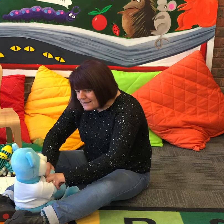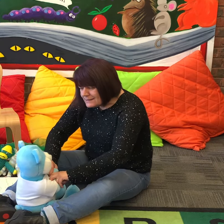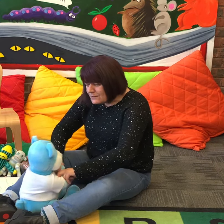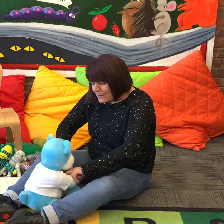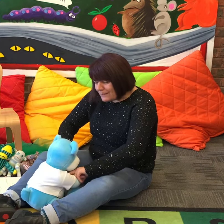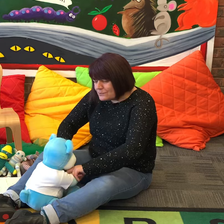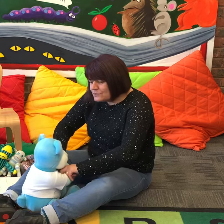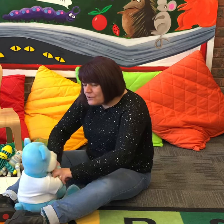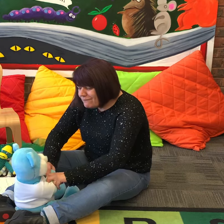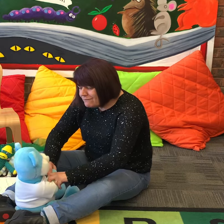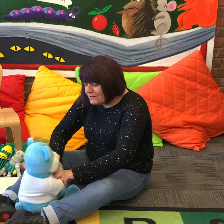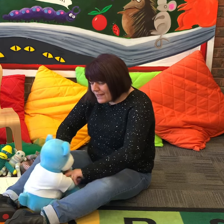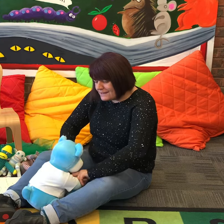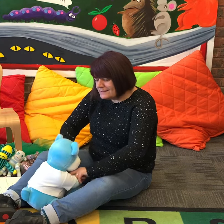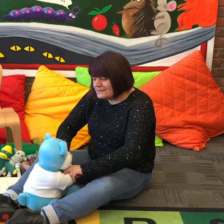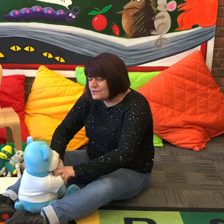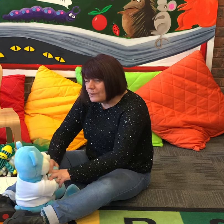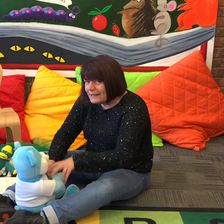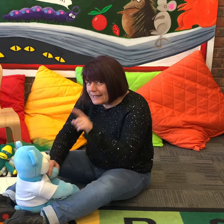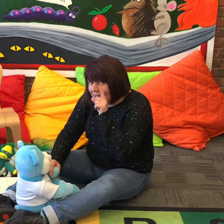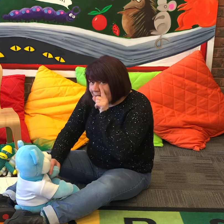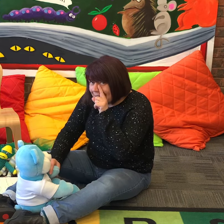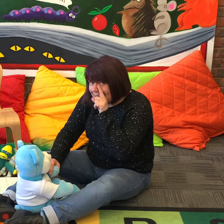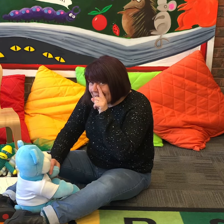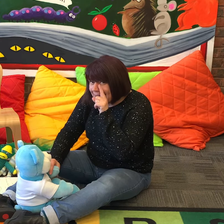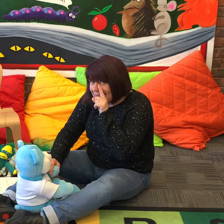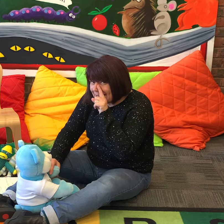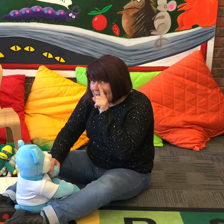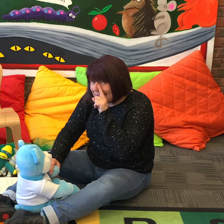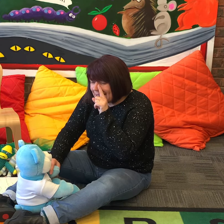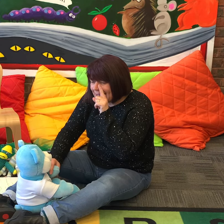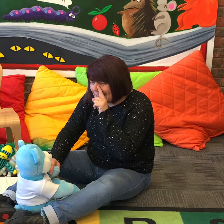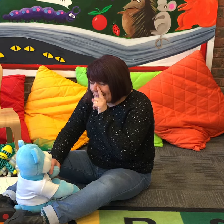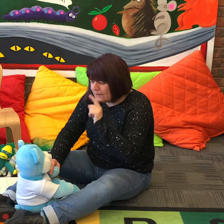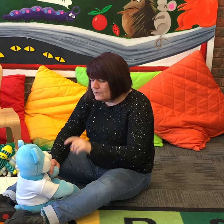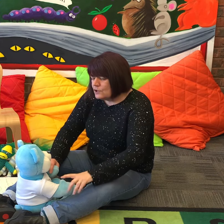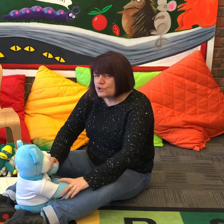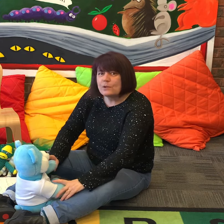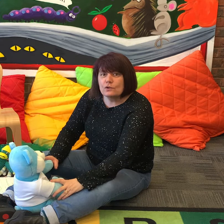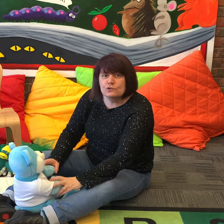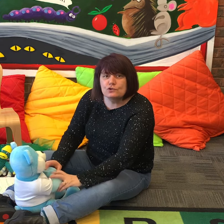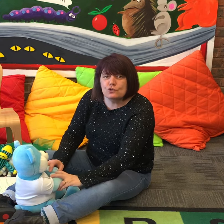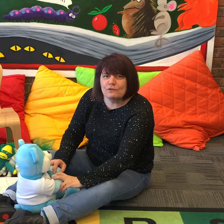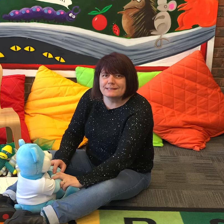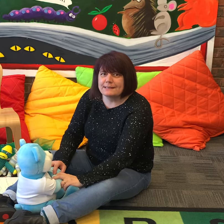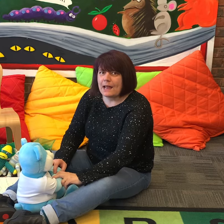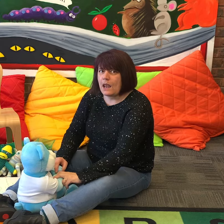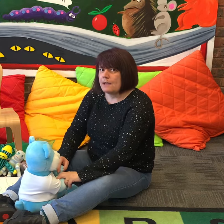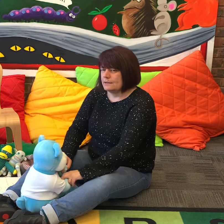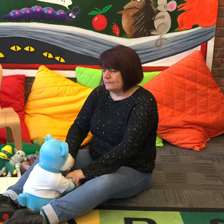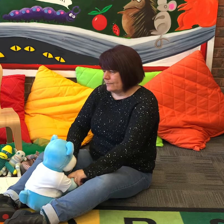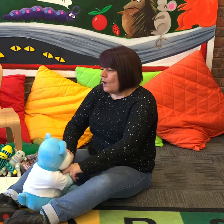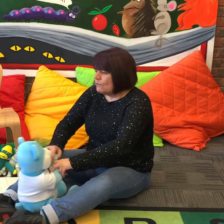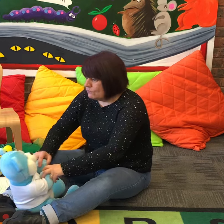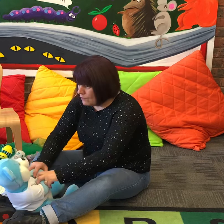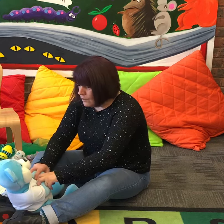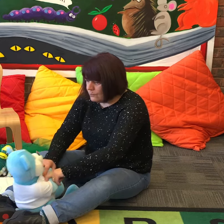little mouse, don't forget to squeak. Eek, eek, eek, eek, eek. Shall we go to the shore and see that lion? Row,